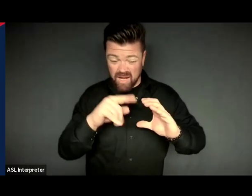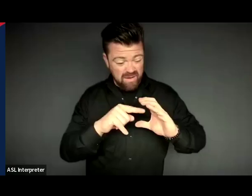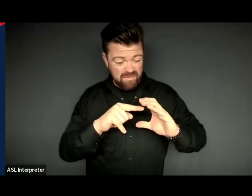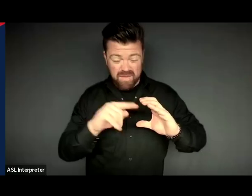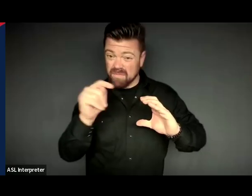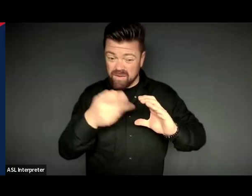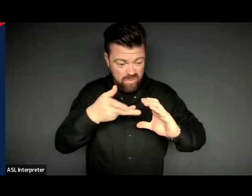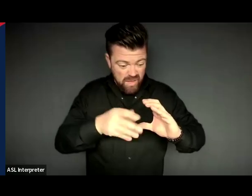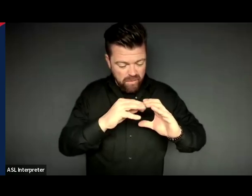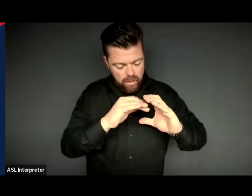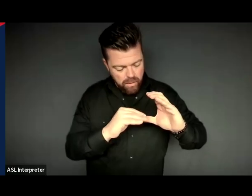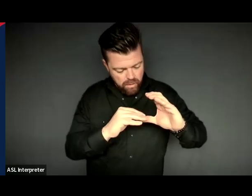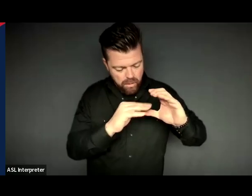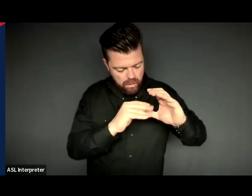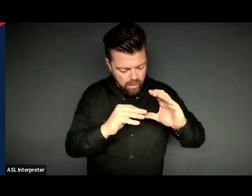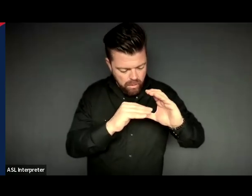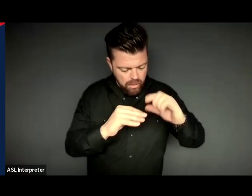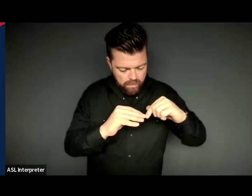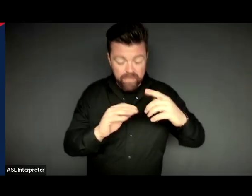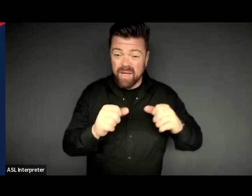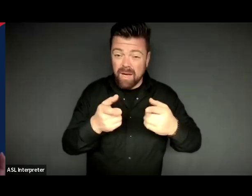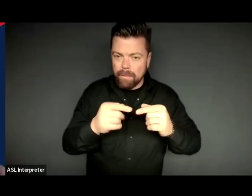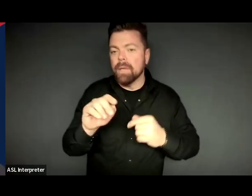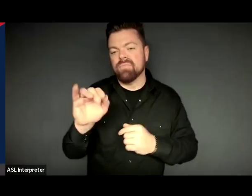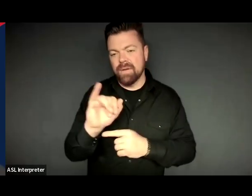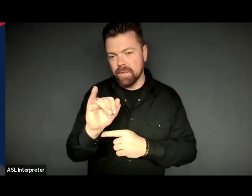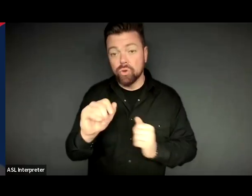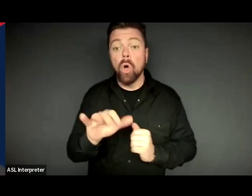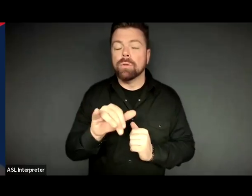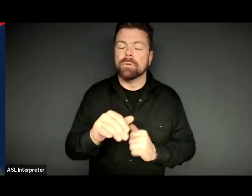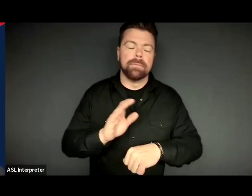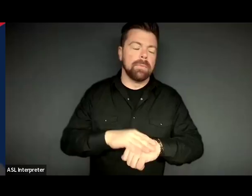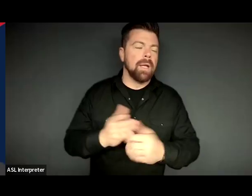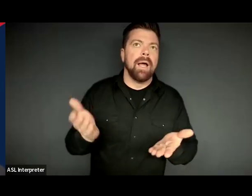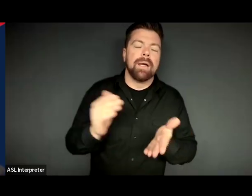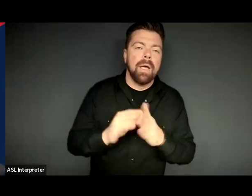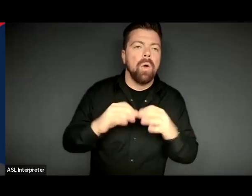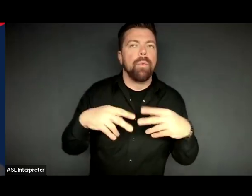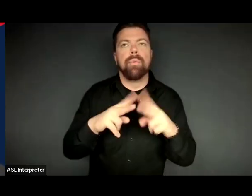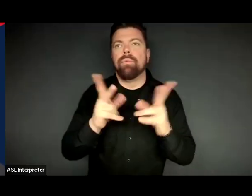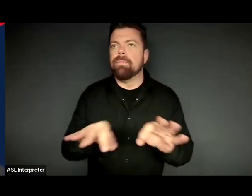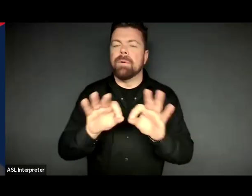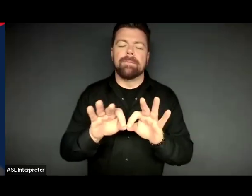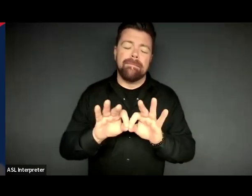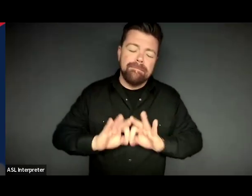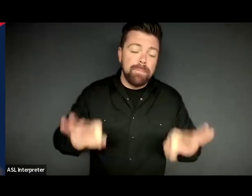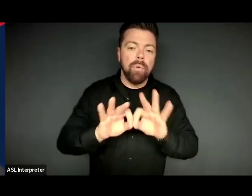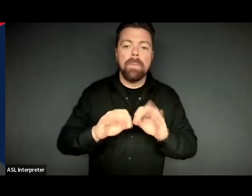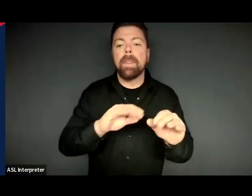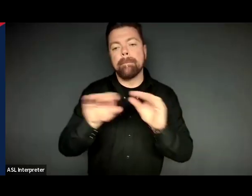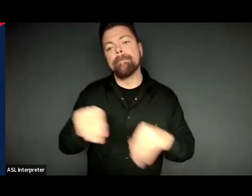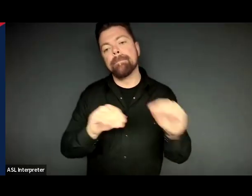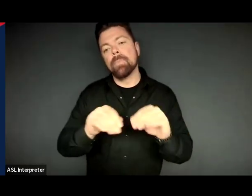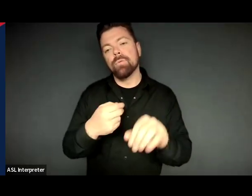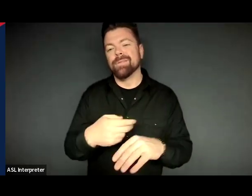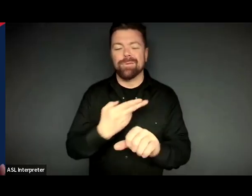infection. And something that's very important, again, movement. I can't tell you how important. I call it the use the